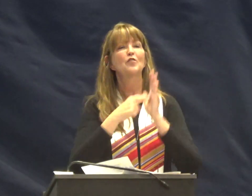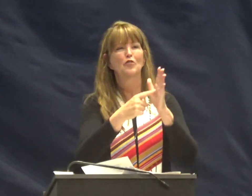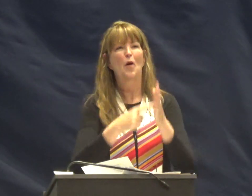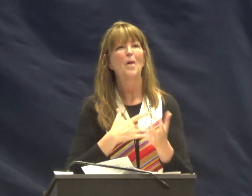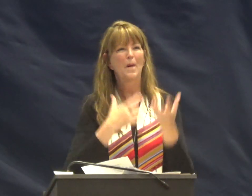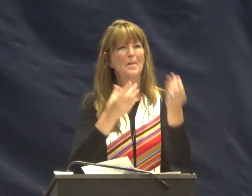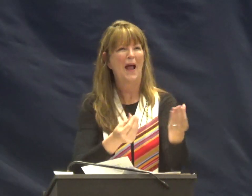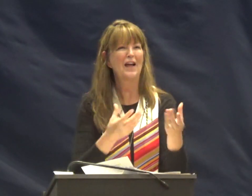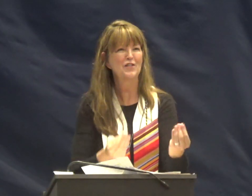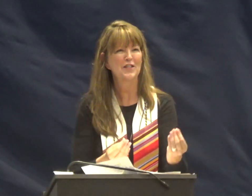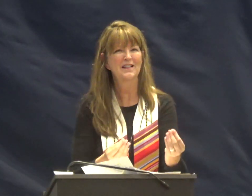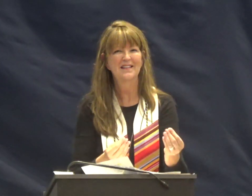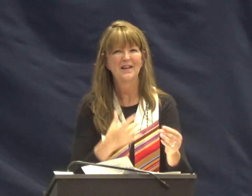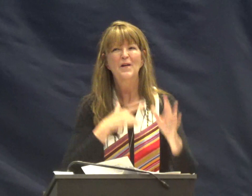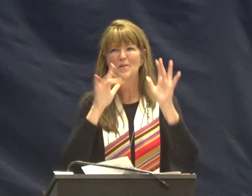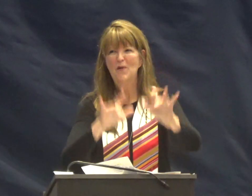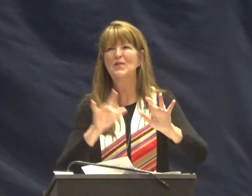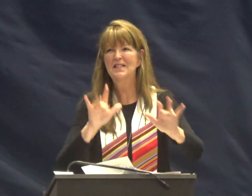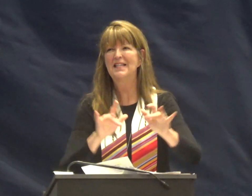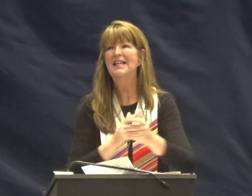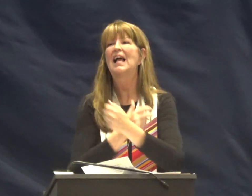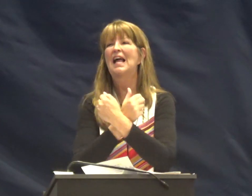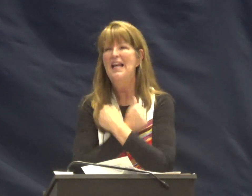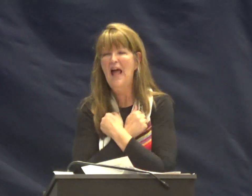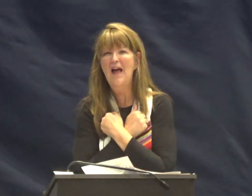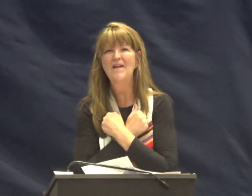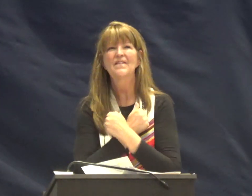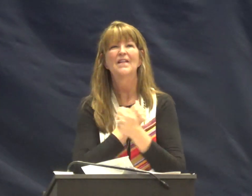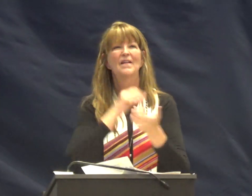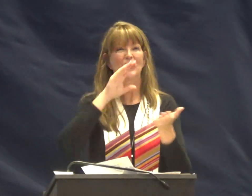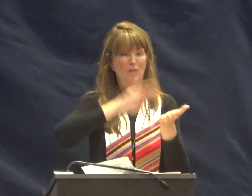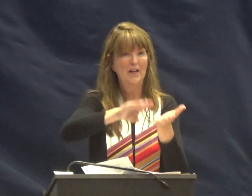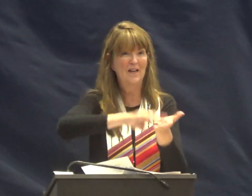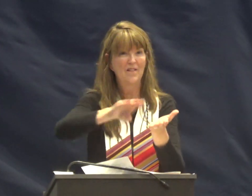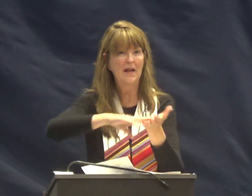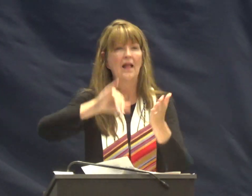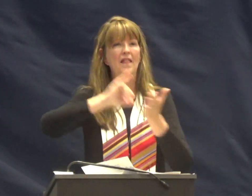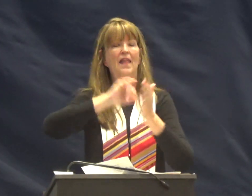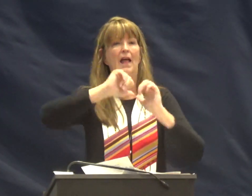we show that we changed inwardly? We show that by